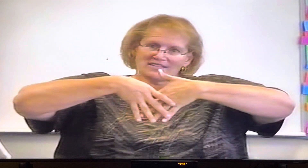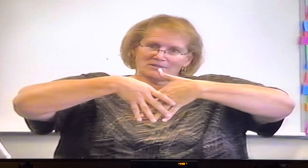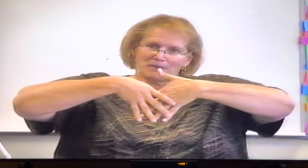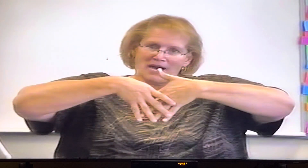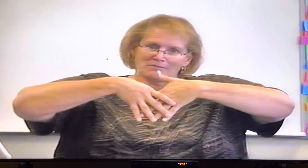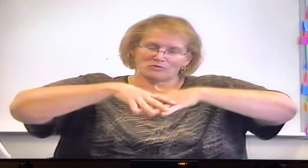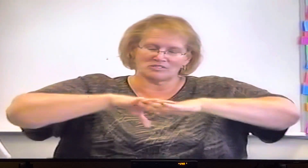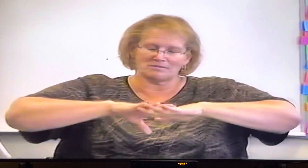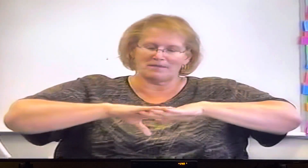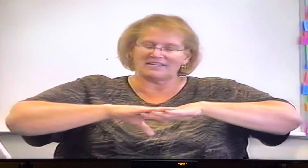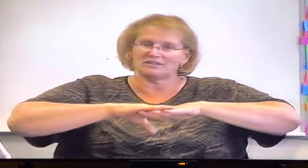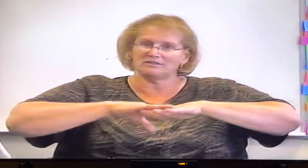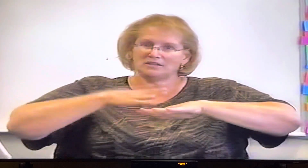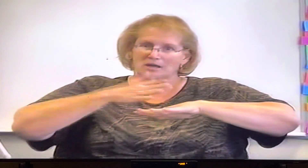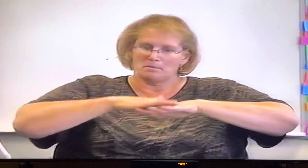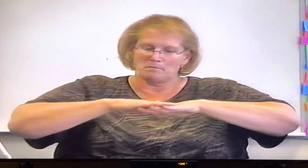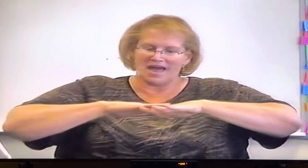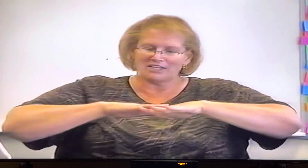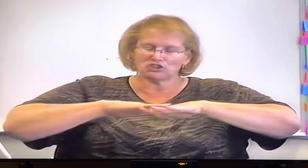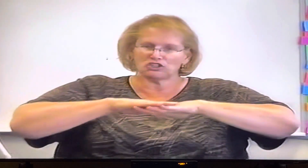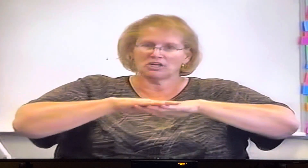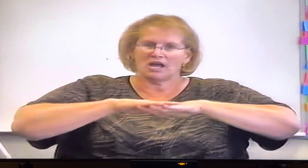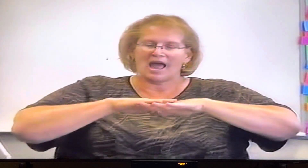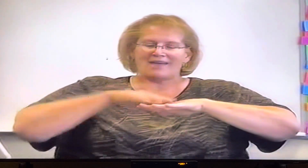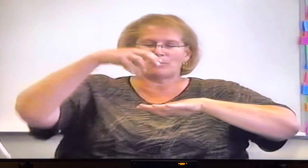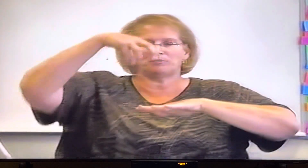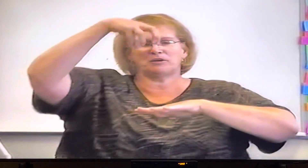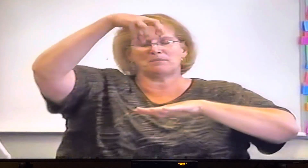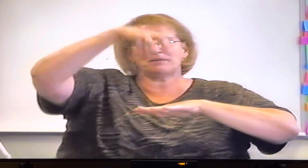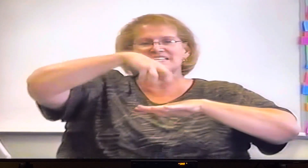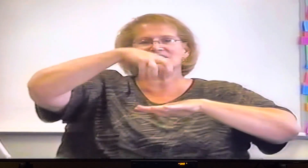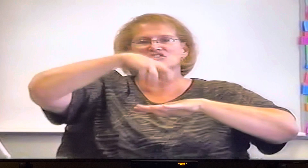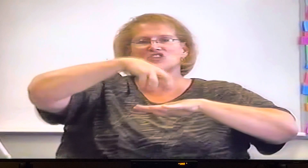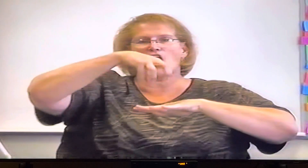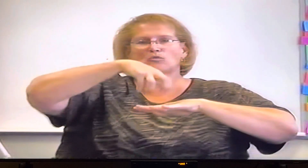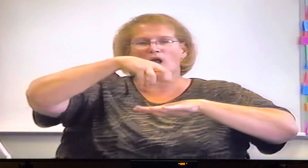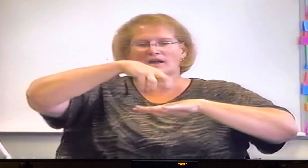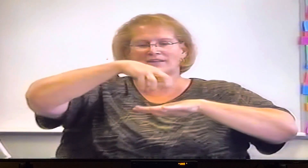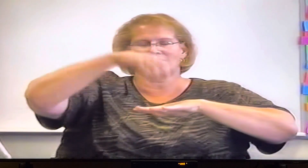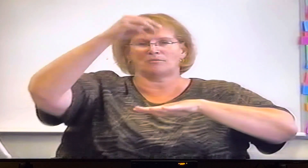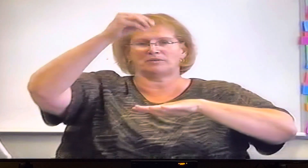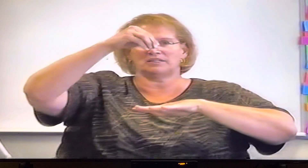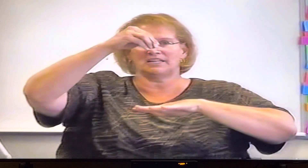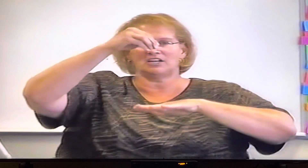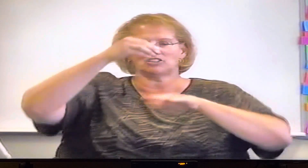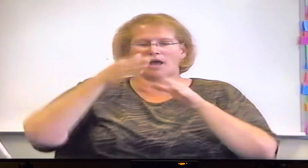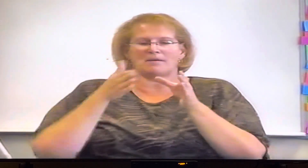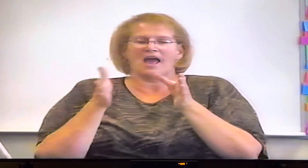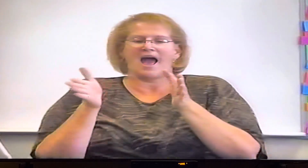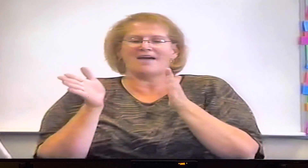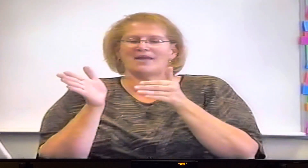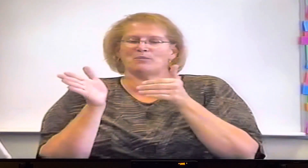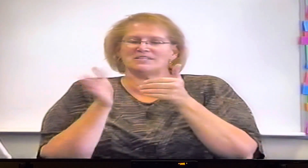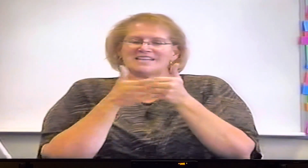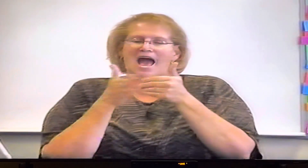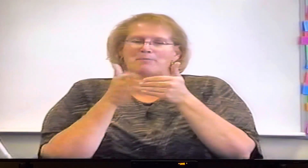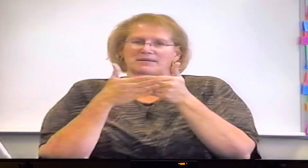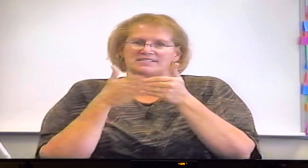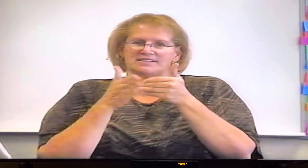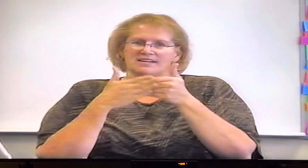the bottom. It was a metal mesh, and they would put a piece of salt rock in there and put a lid on top, and they would tap it.